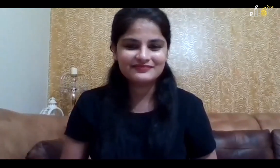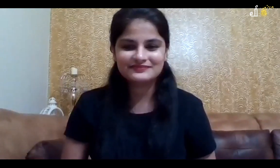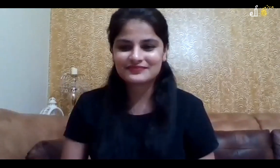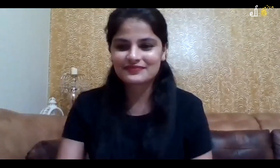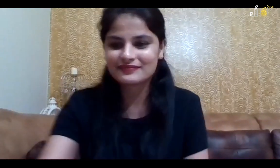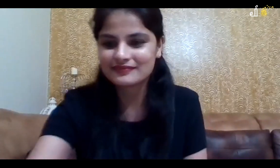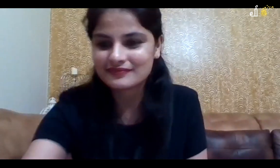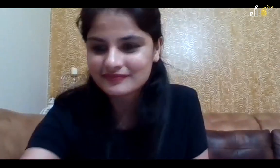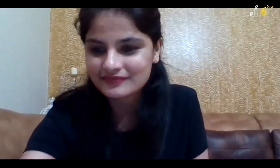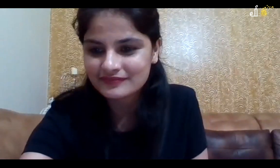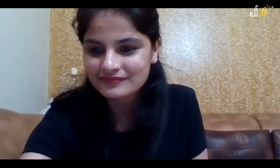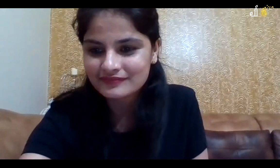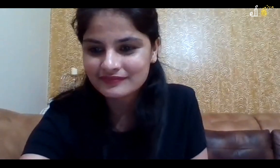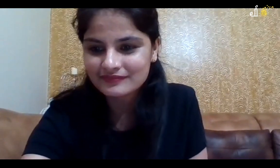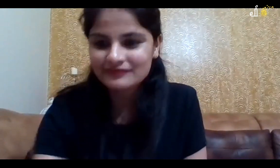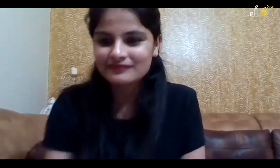Sanjay.